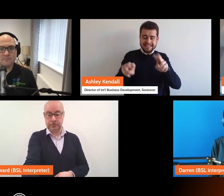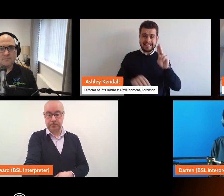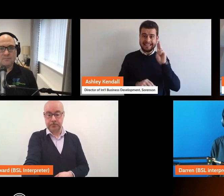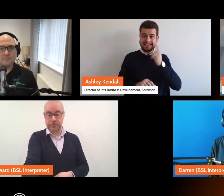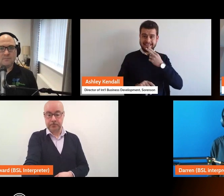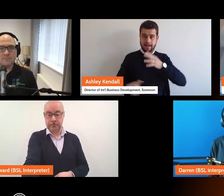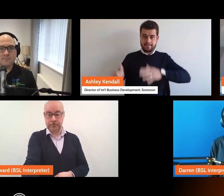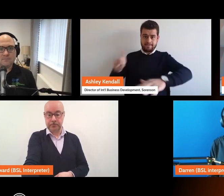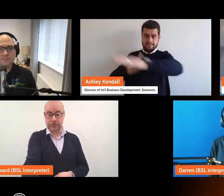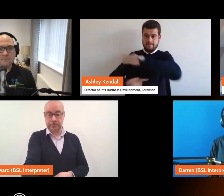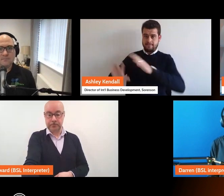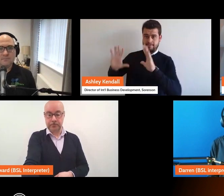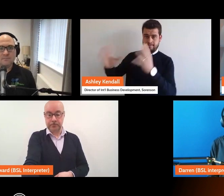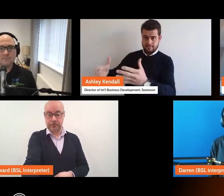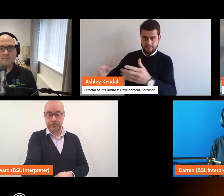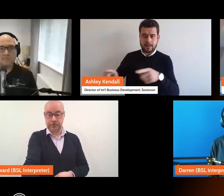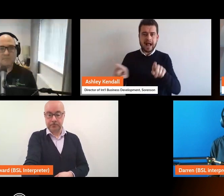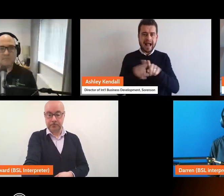I'm really